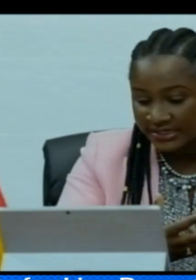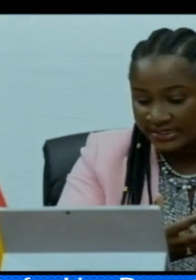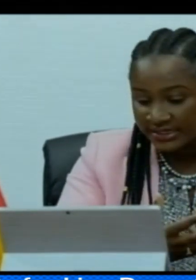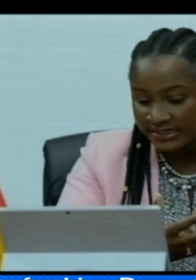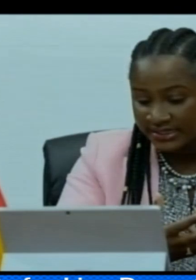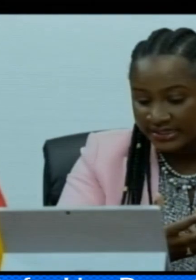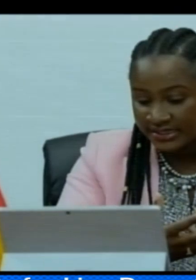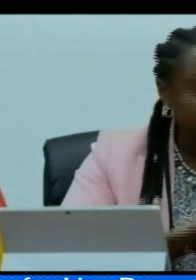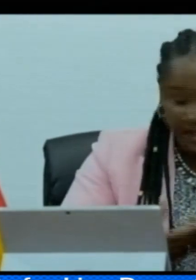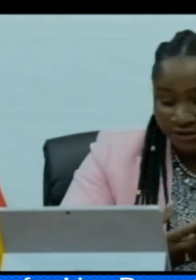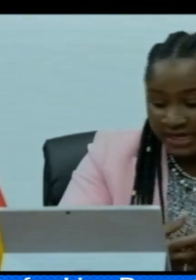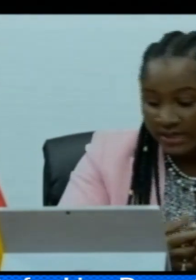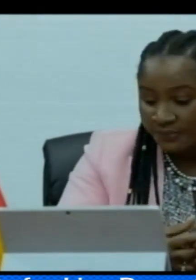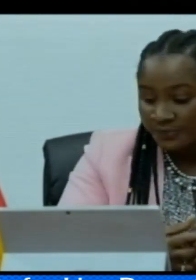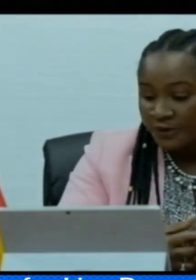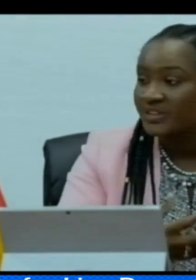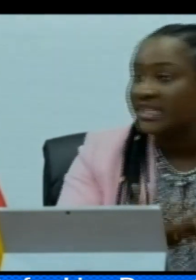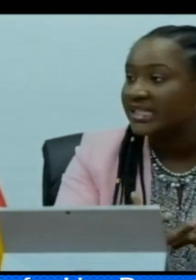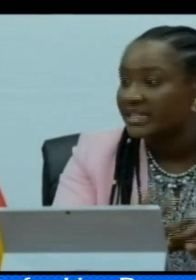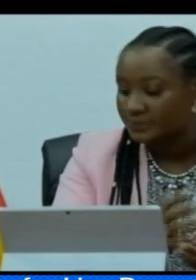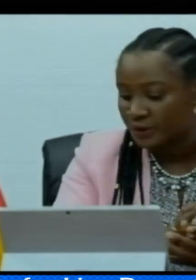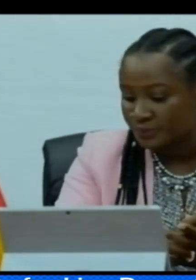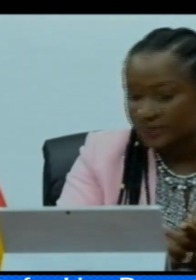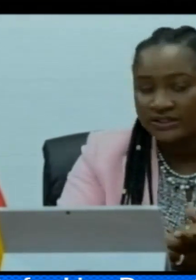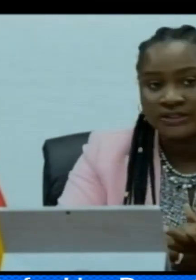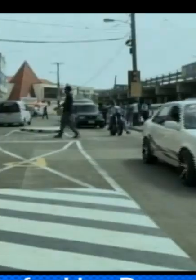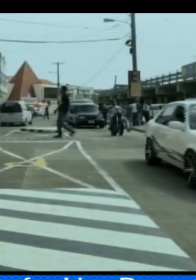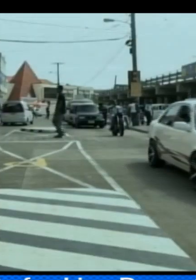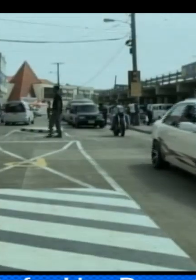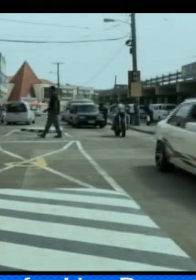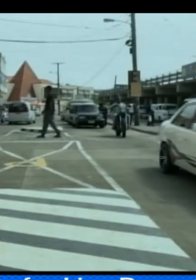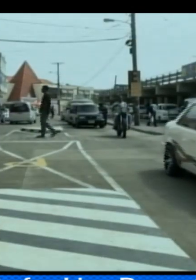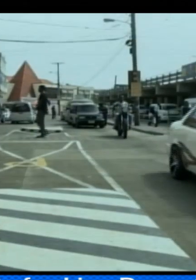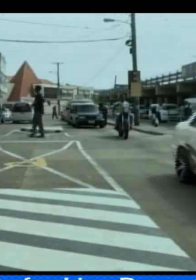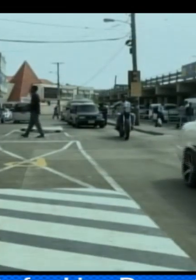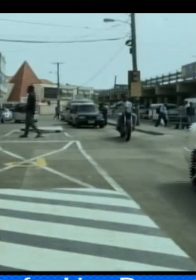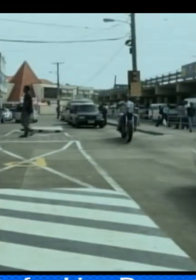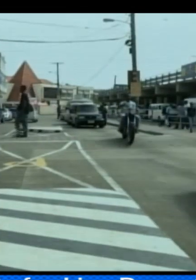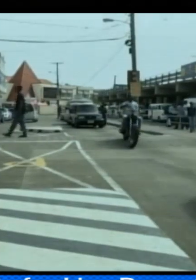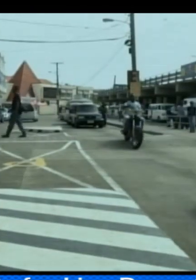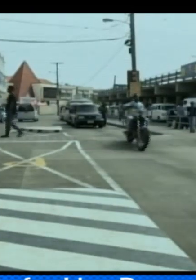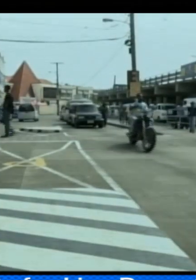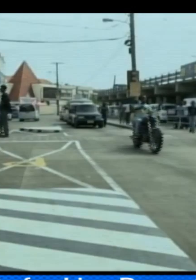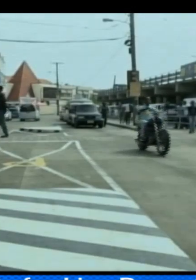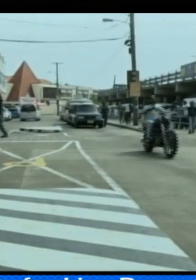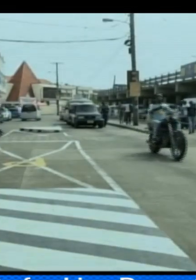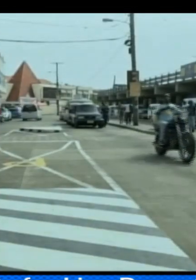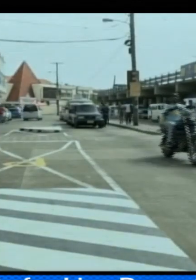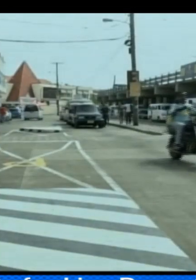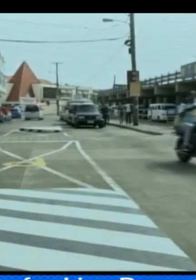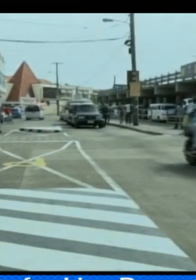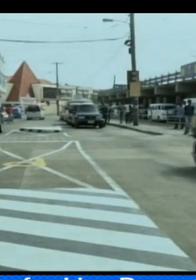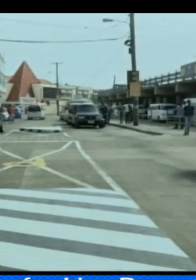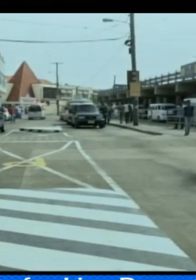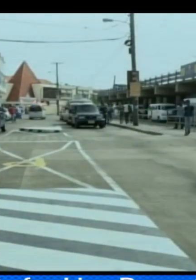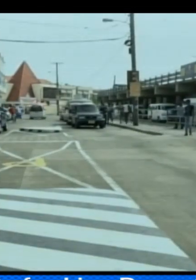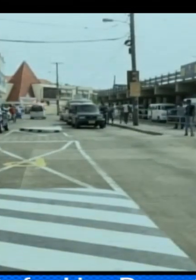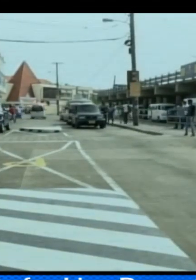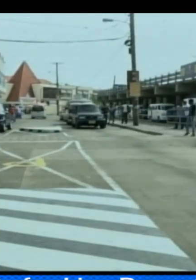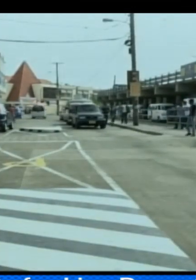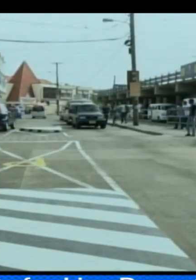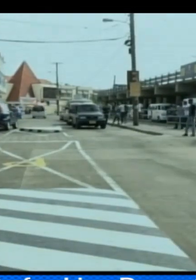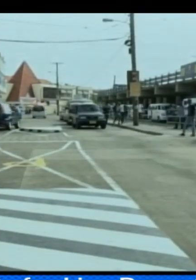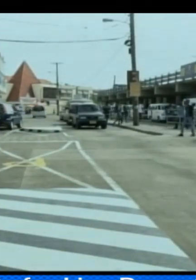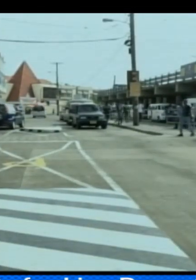making them now fit and ready for the intended purpose. In the meantime, Grenadians are being told they have a moral responsibility